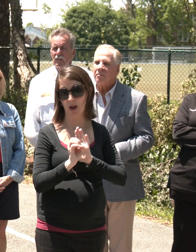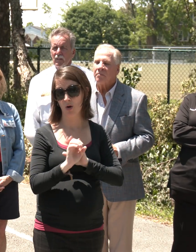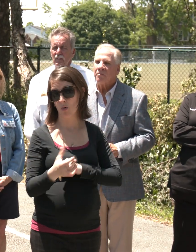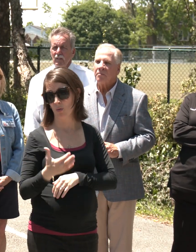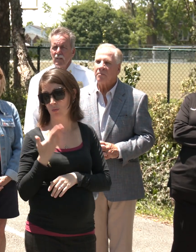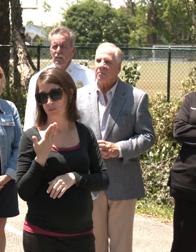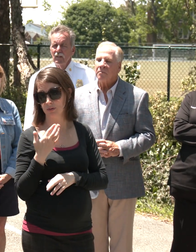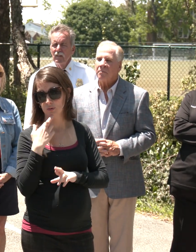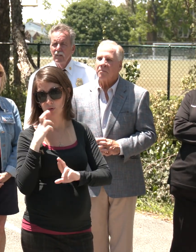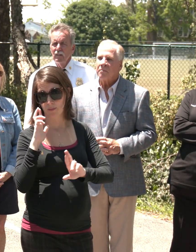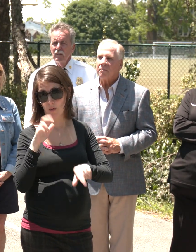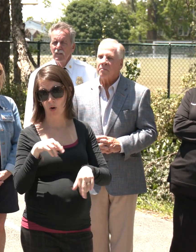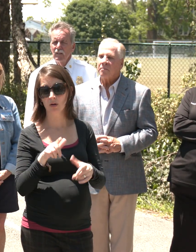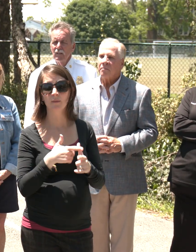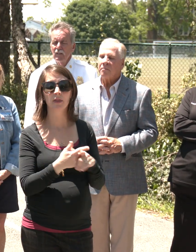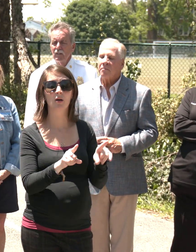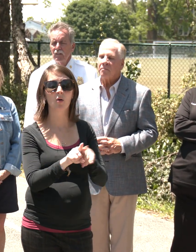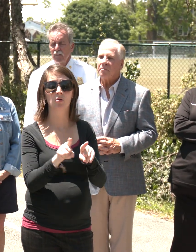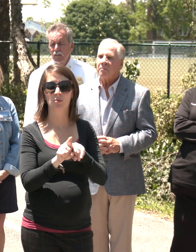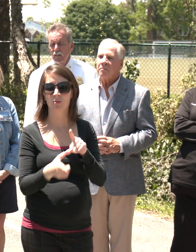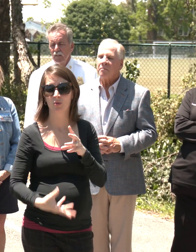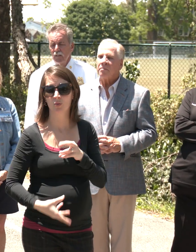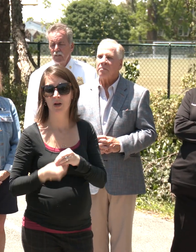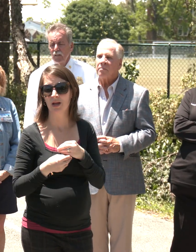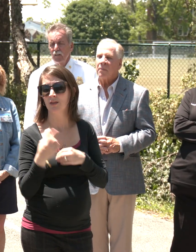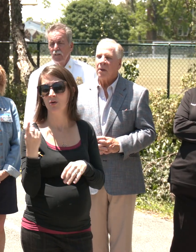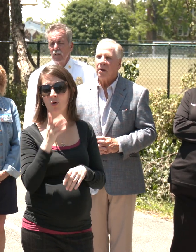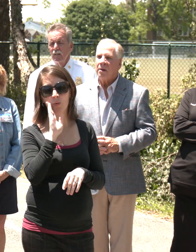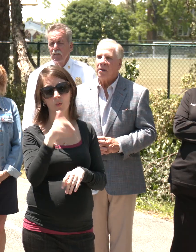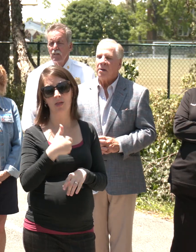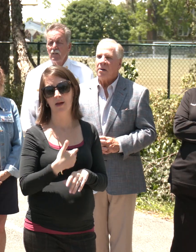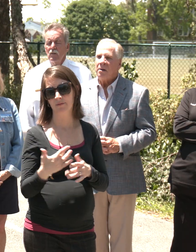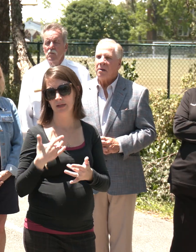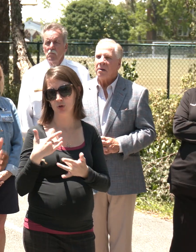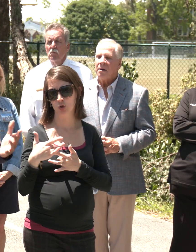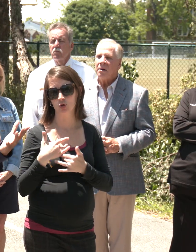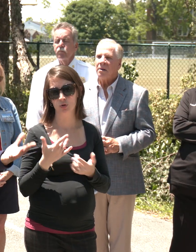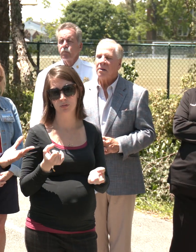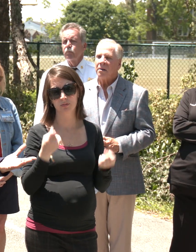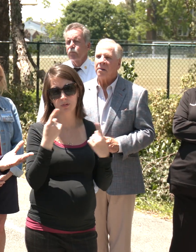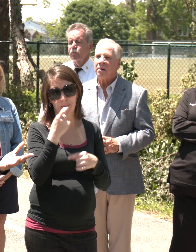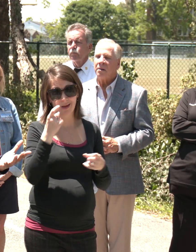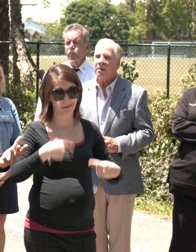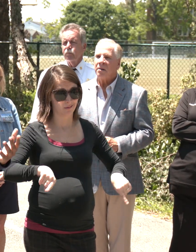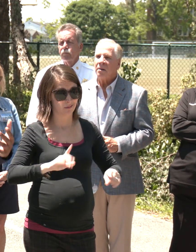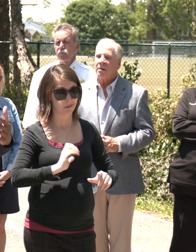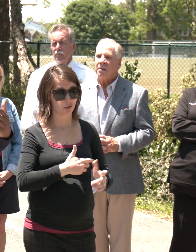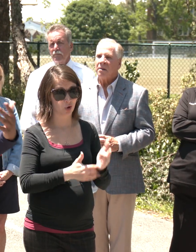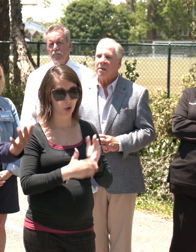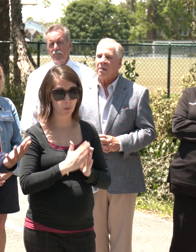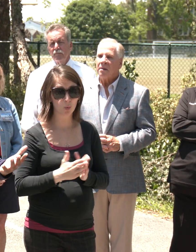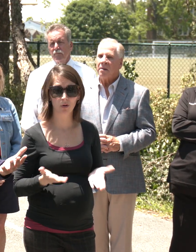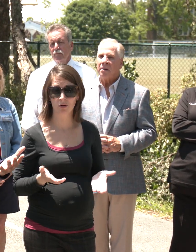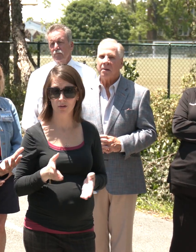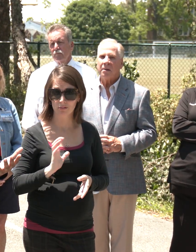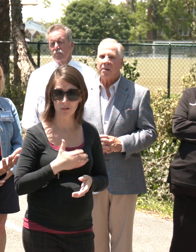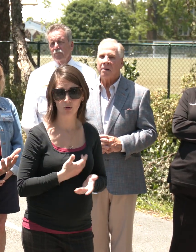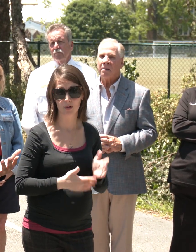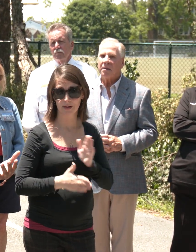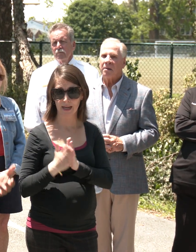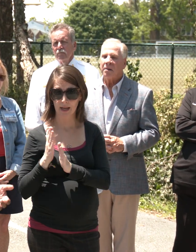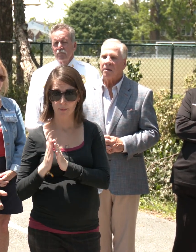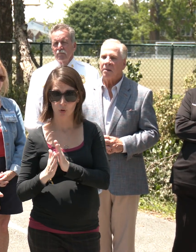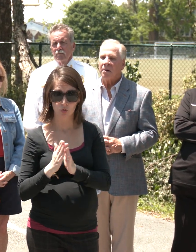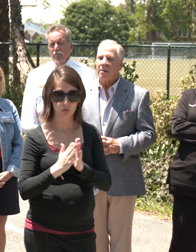remarks, but in addition to that, there's always going to be concern because this is our community. These are our neighbors. And